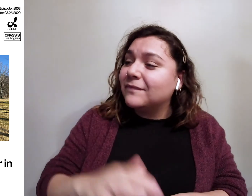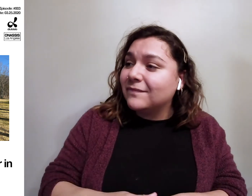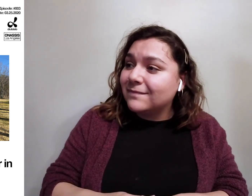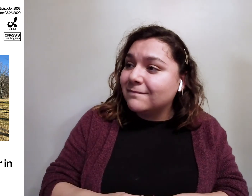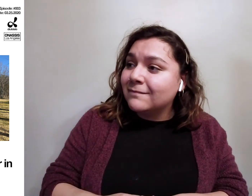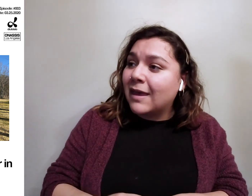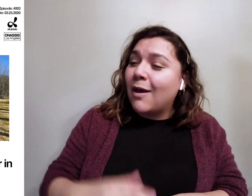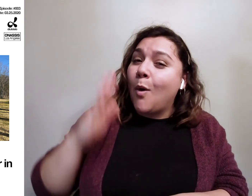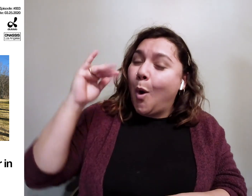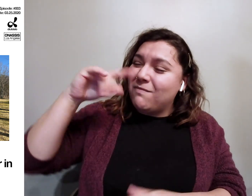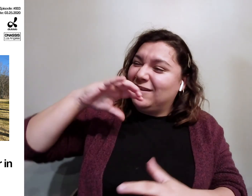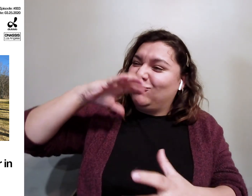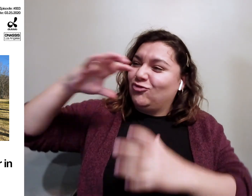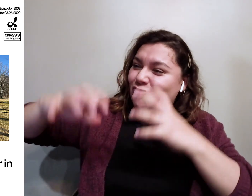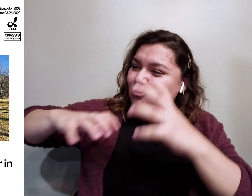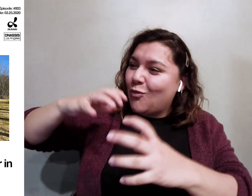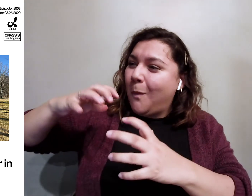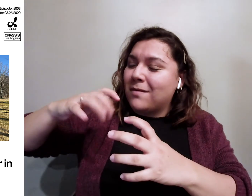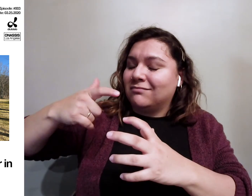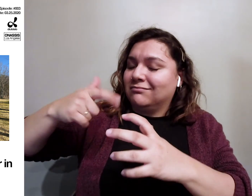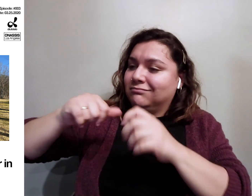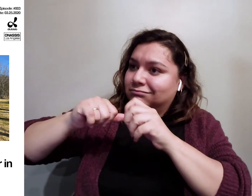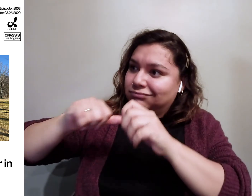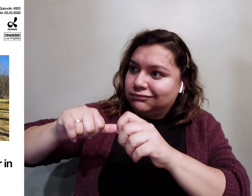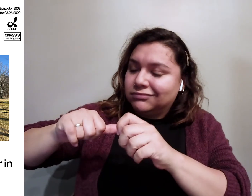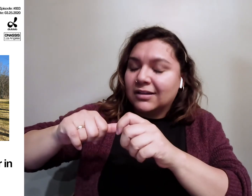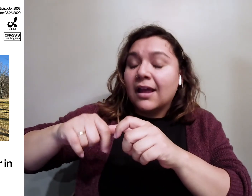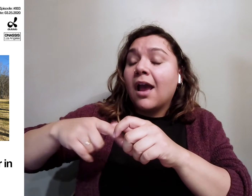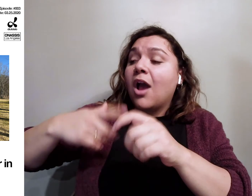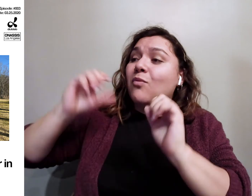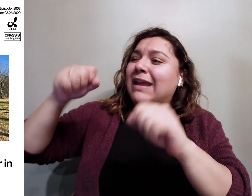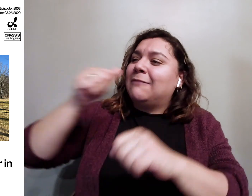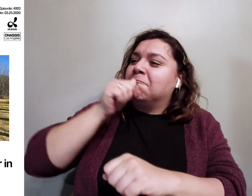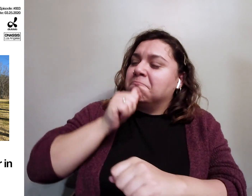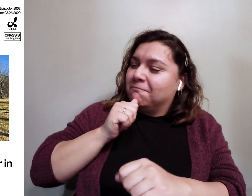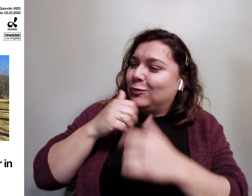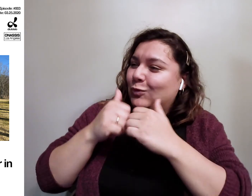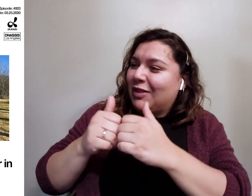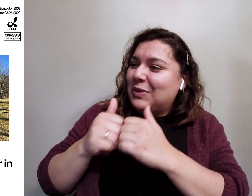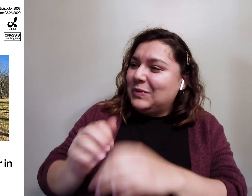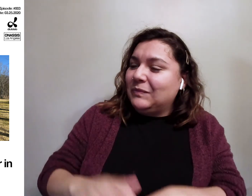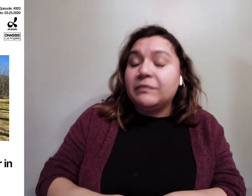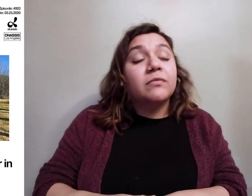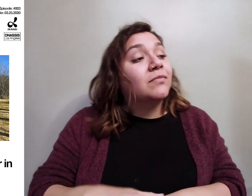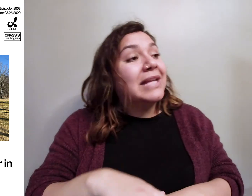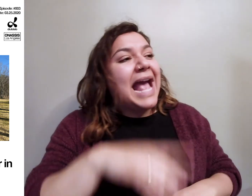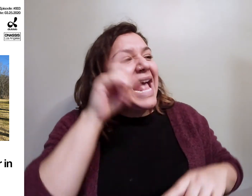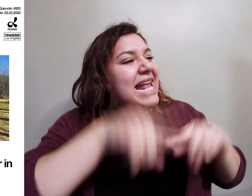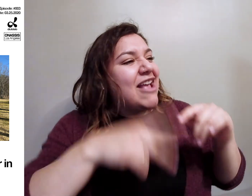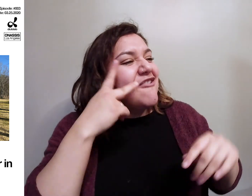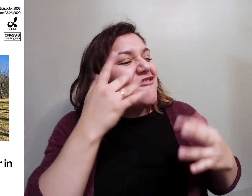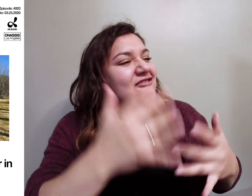must continue to be in contact, even if we can't touch each other.